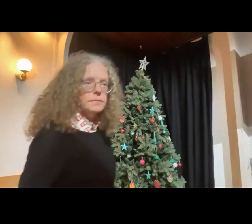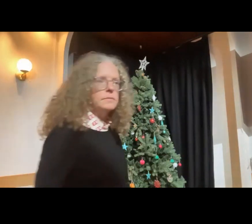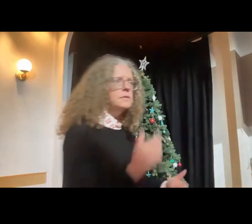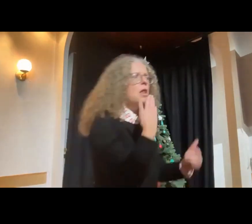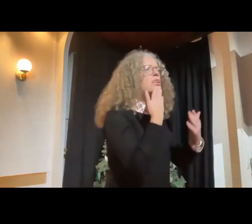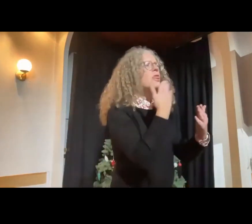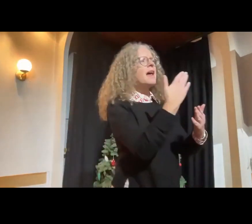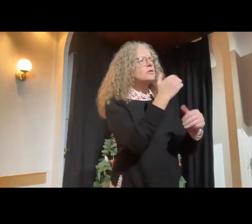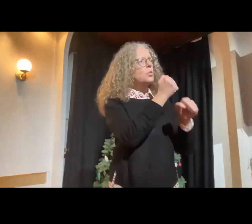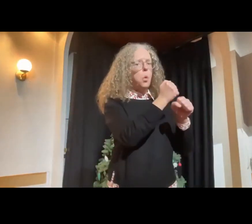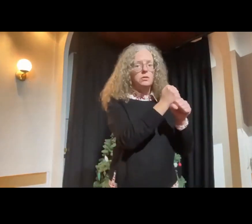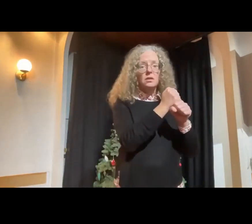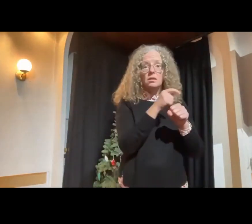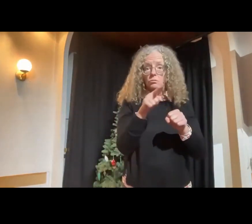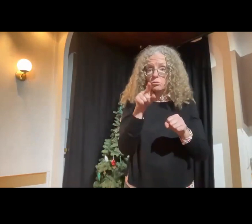that.